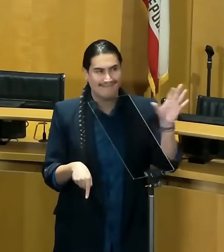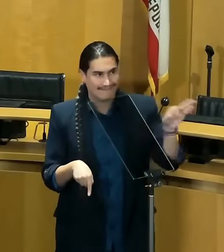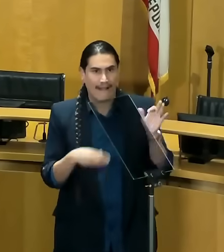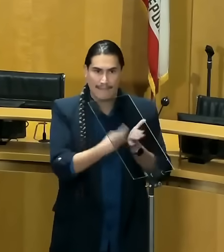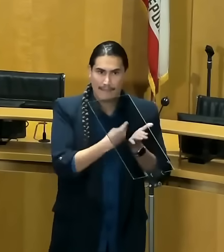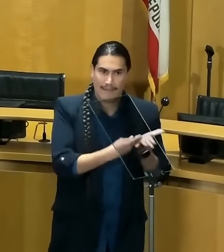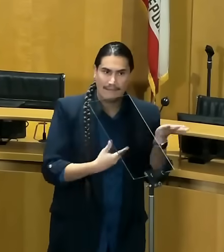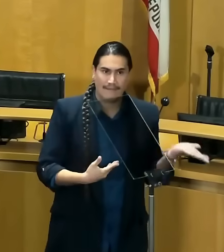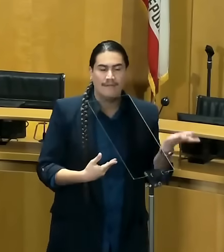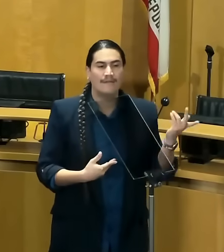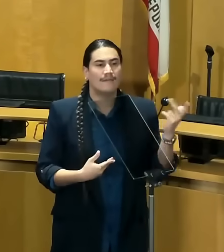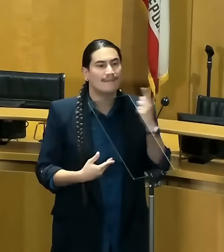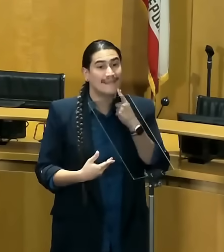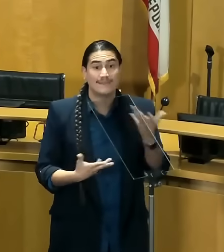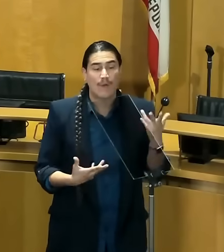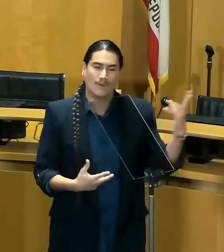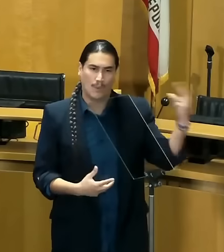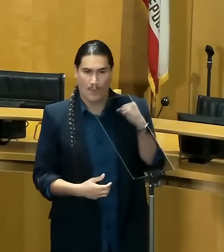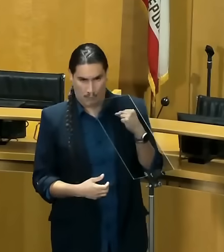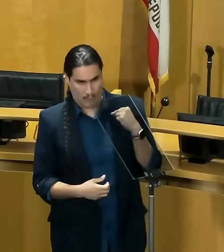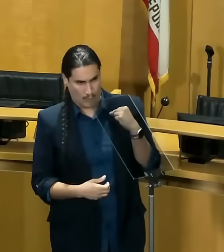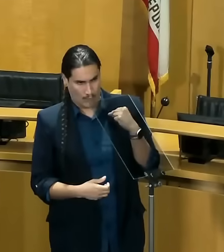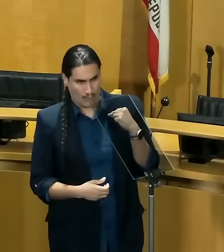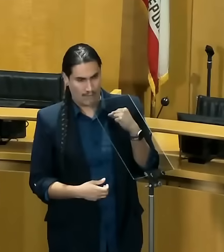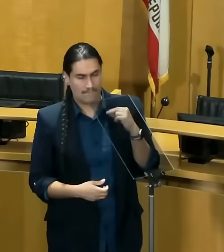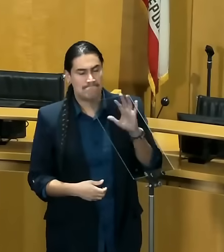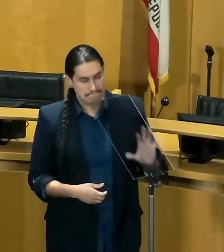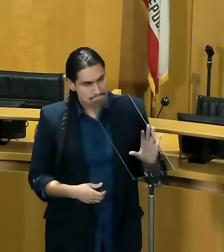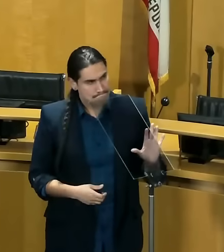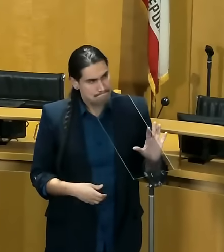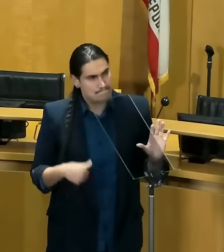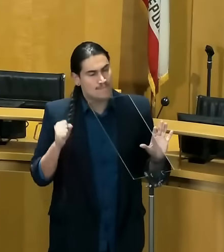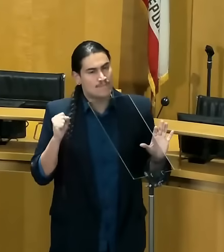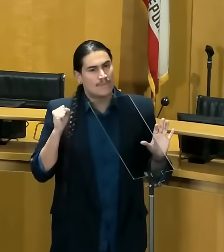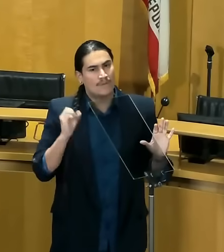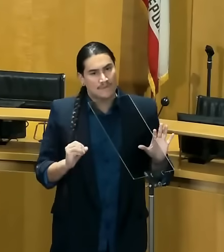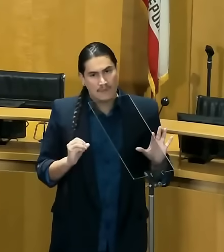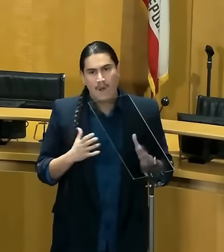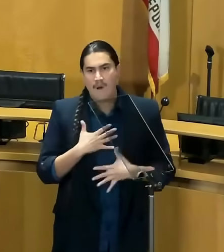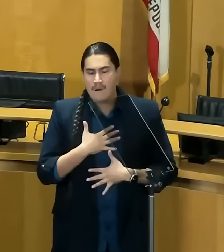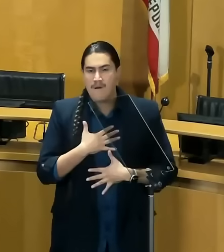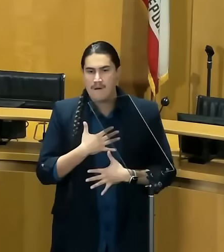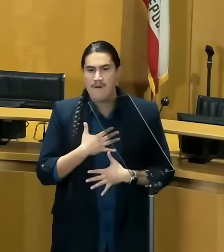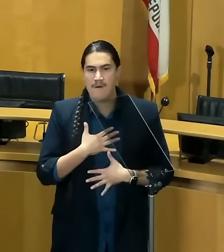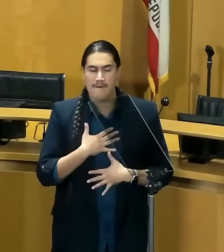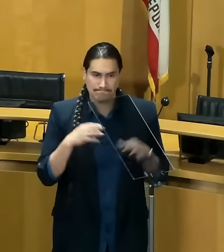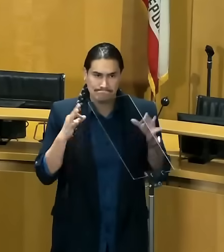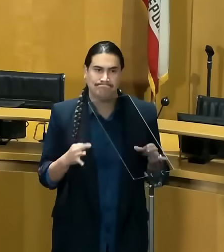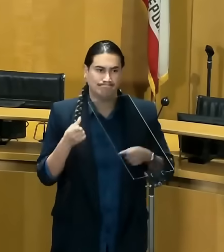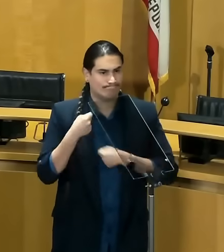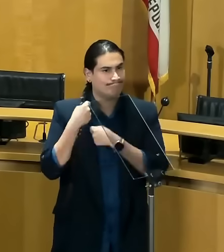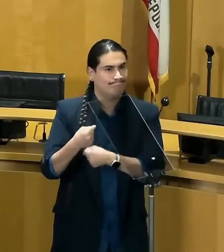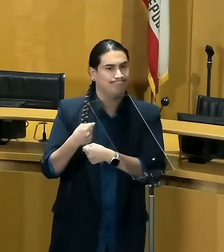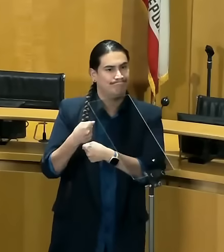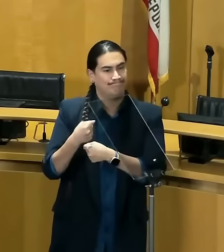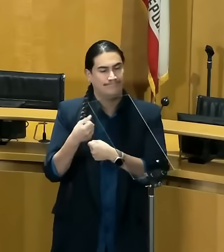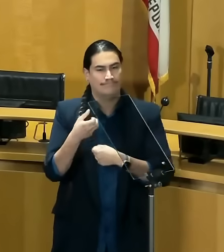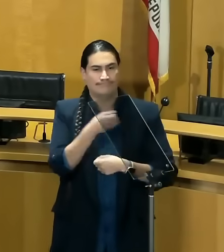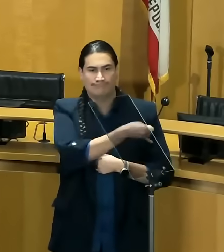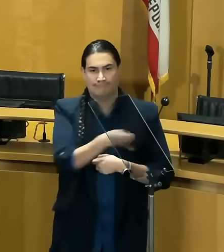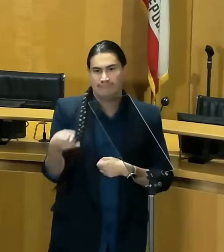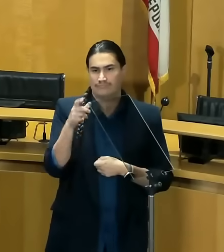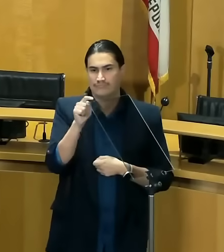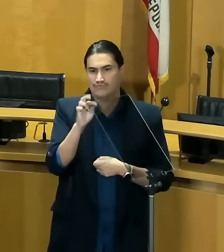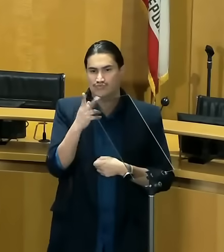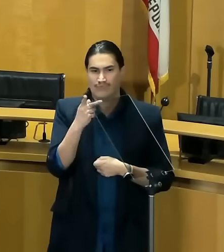Well, they said no. And so we had to go on strike, but we're